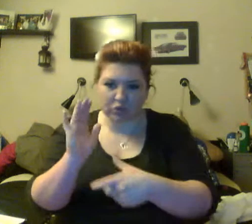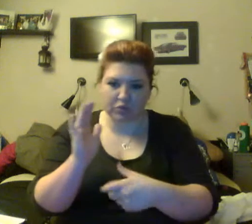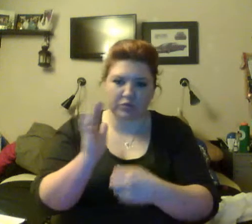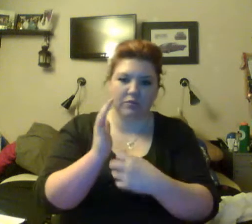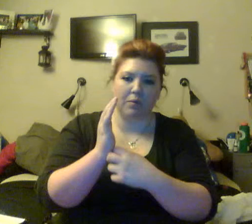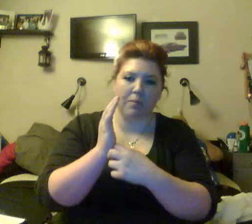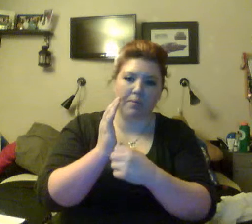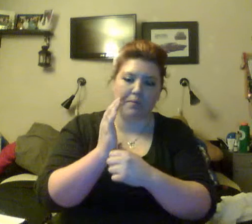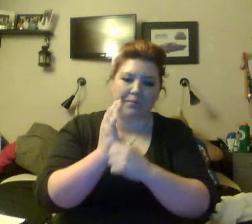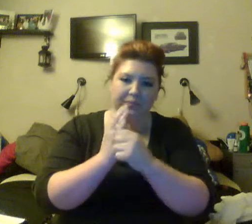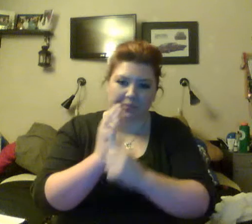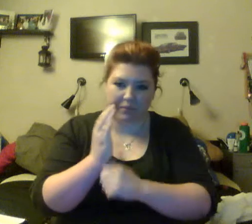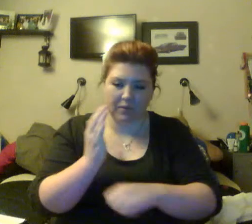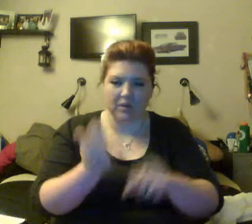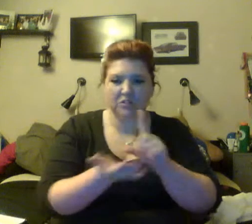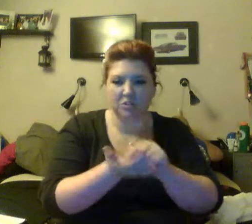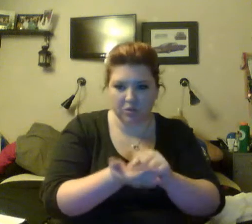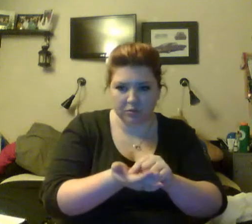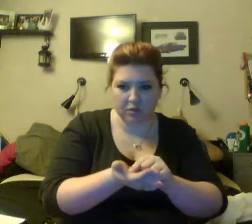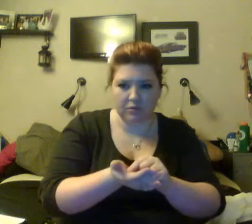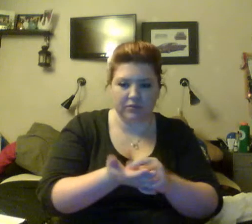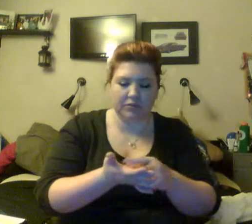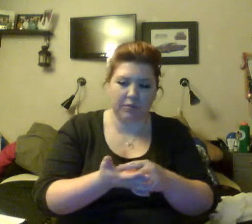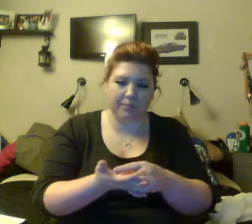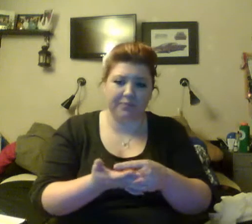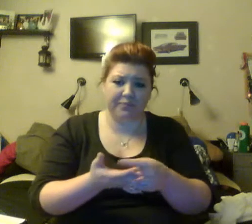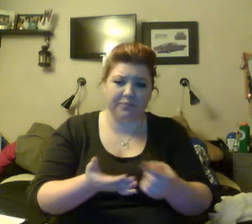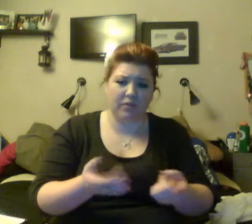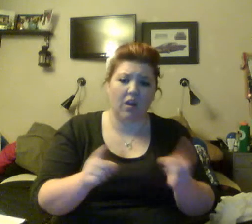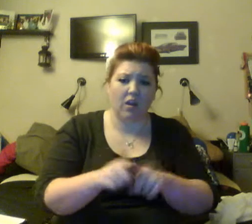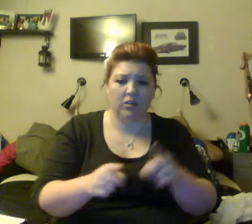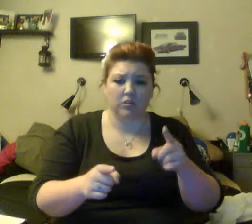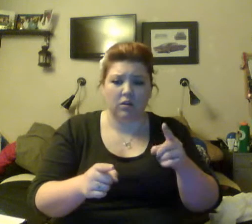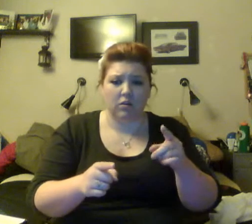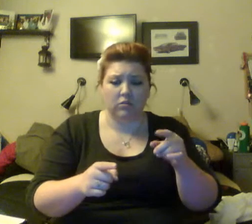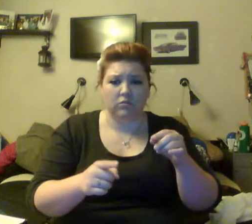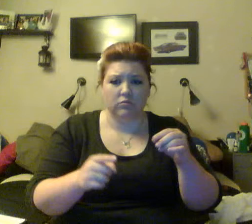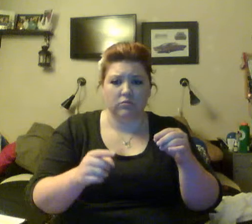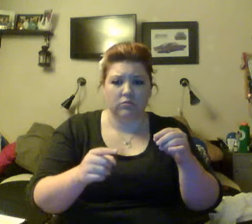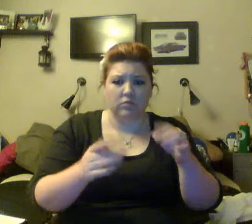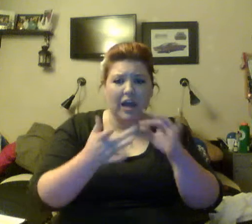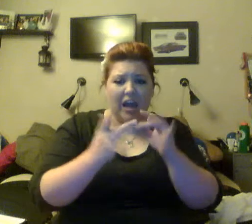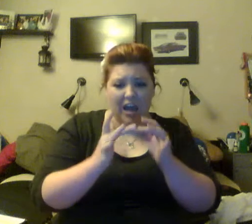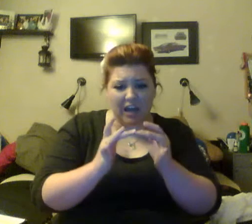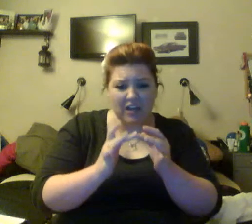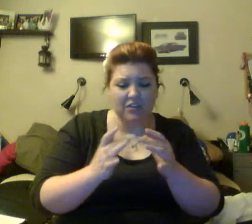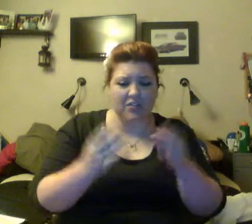on the web is secondhand, and it tends to be a little watered down, and students really need to be more exposed to first-hand